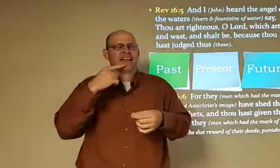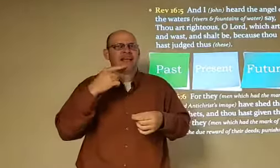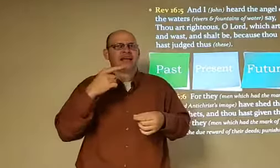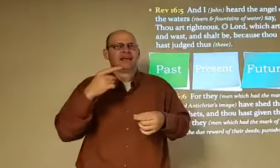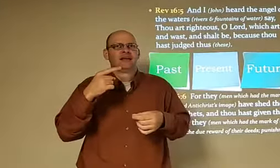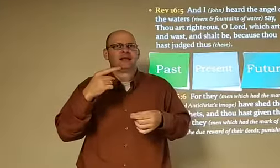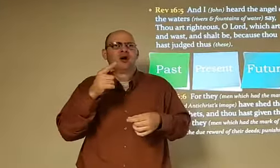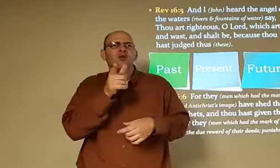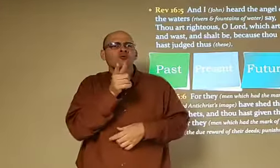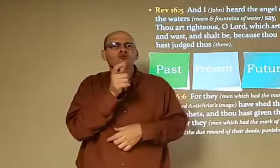and said,